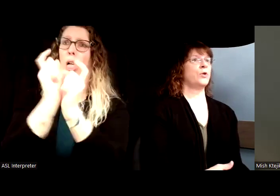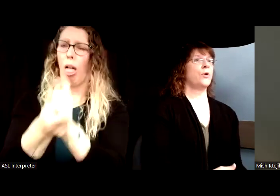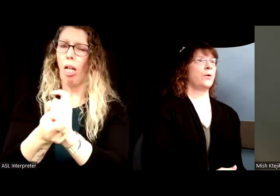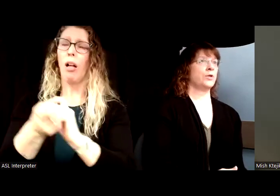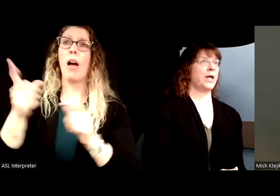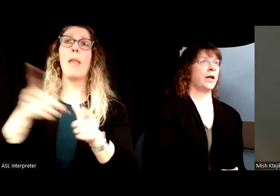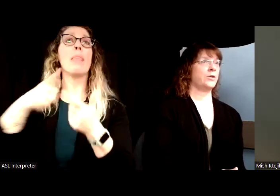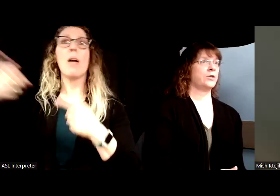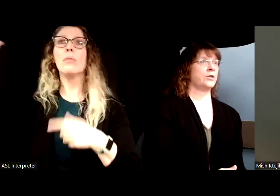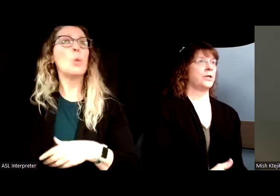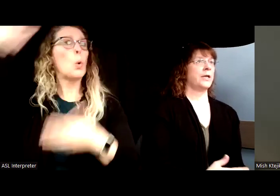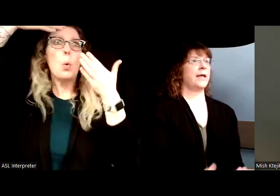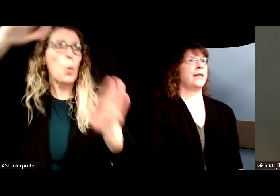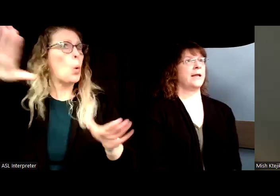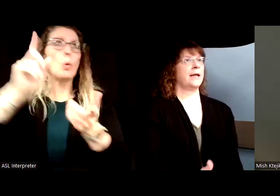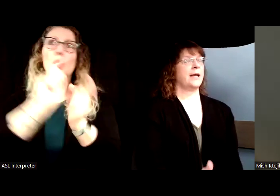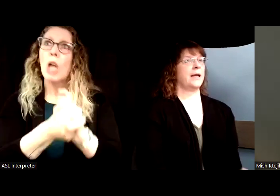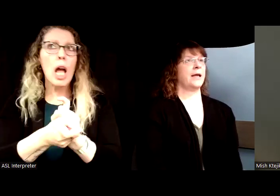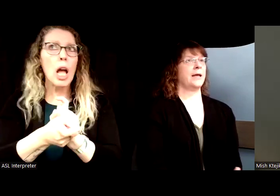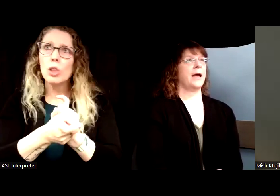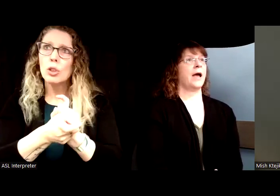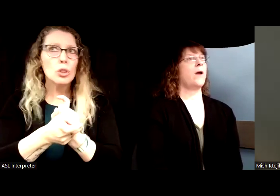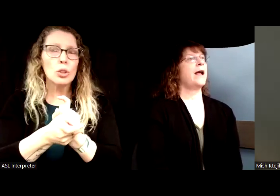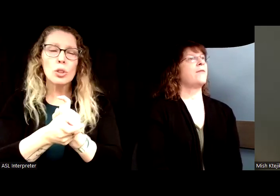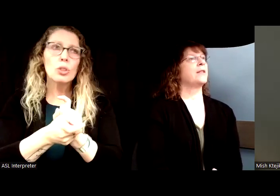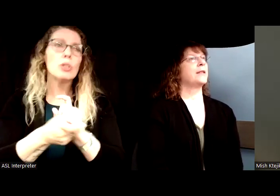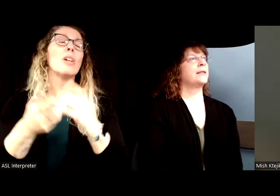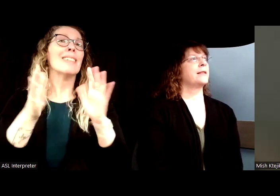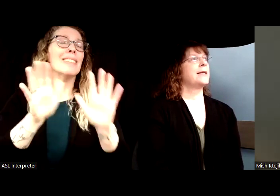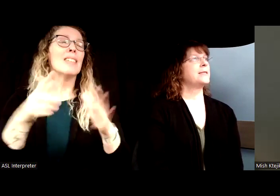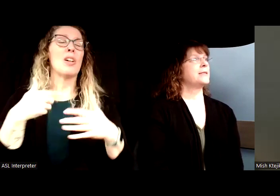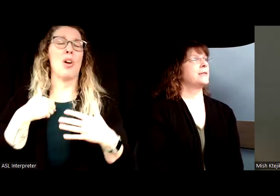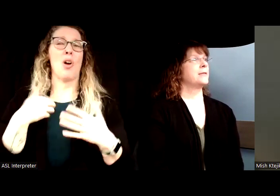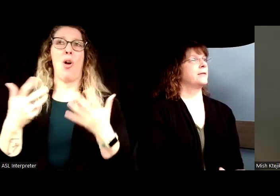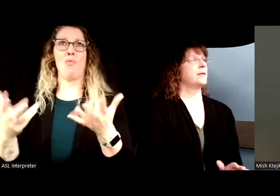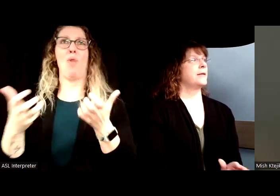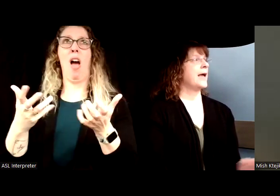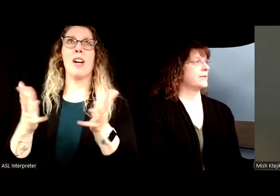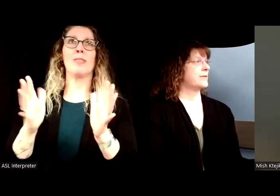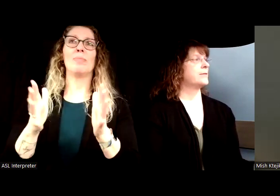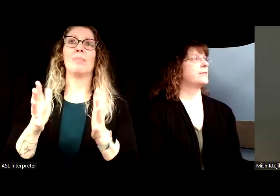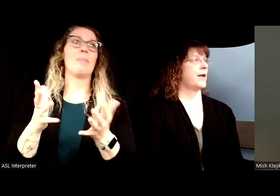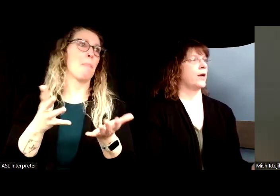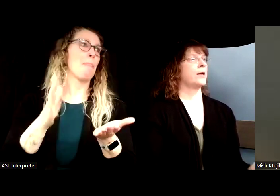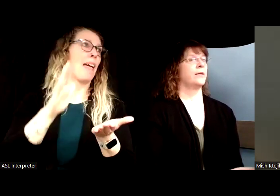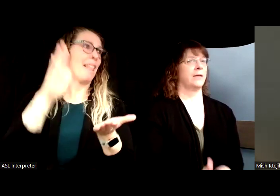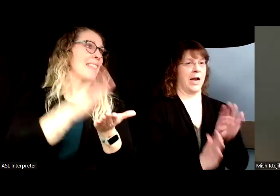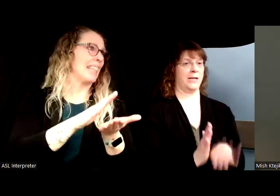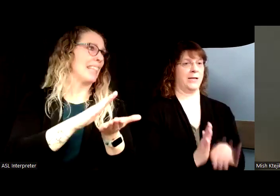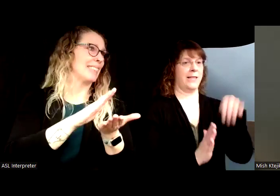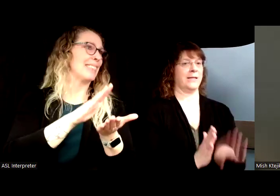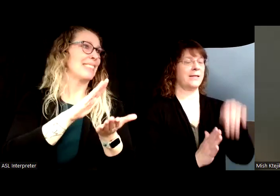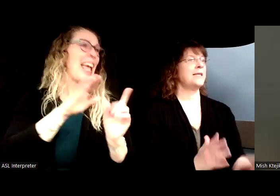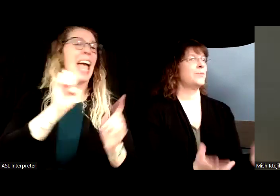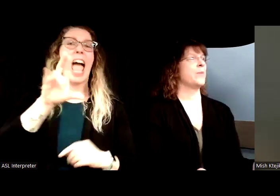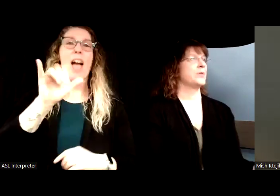people don't know they were changed. And then I want to have the least, yes, Eric. Eric